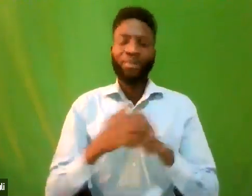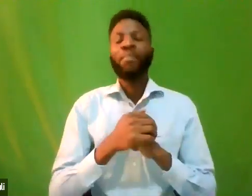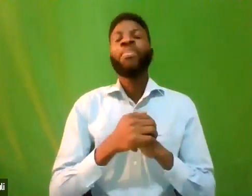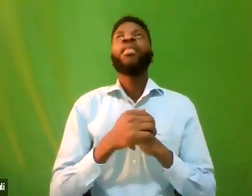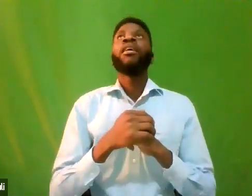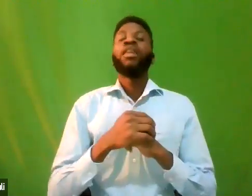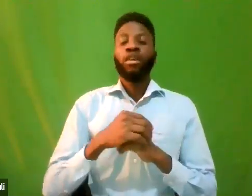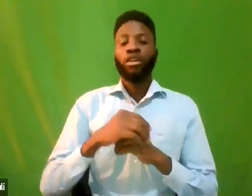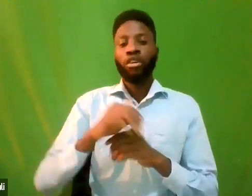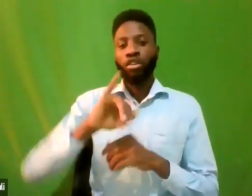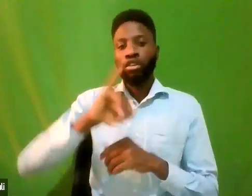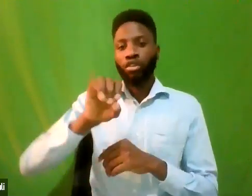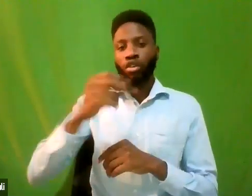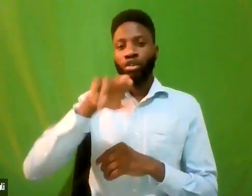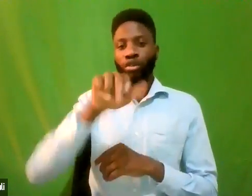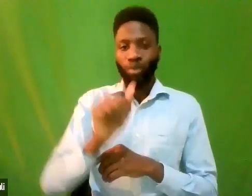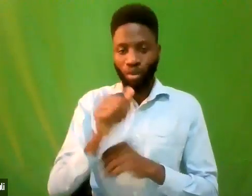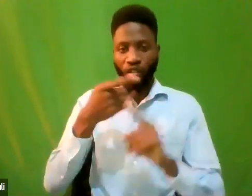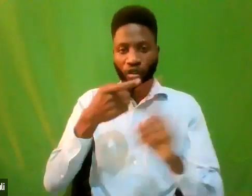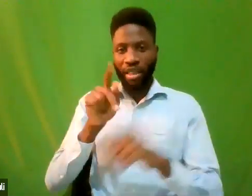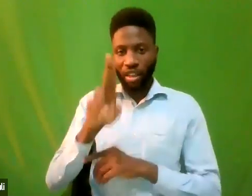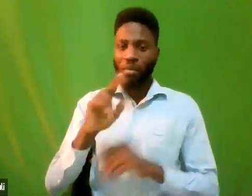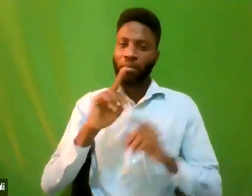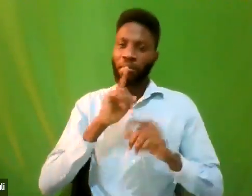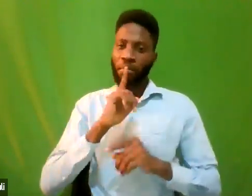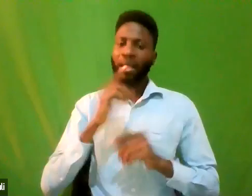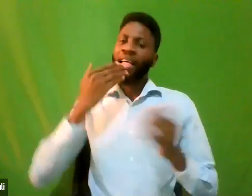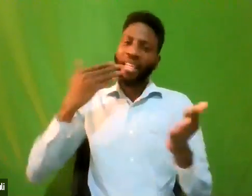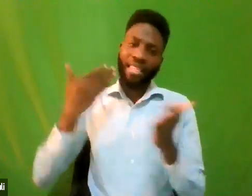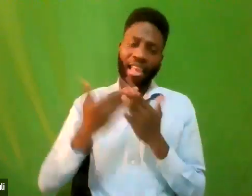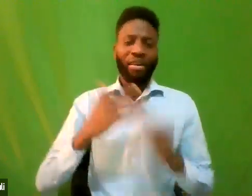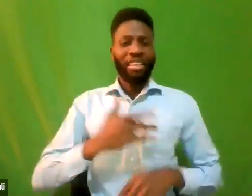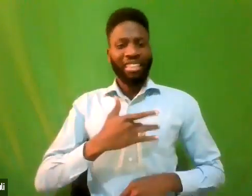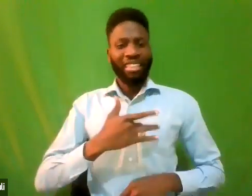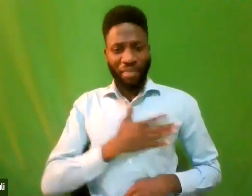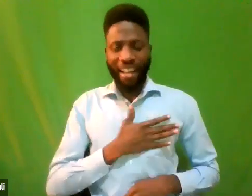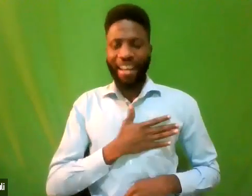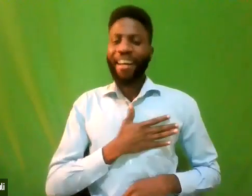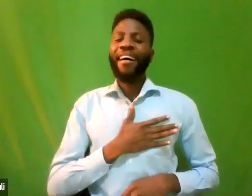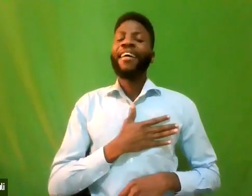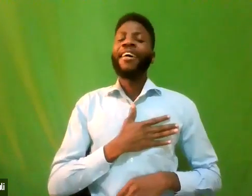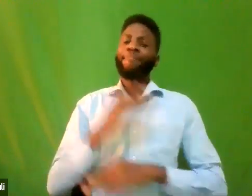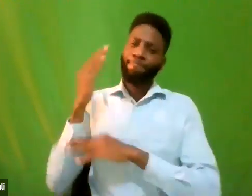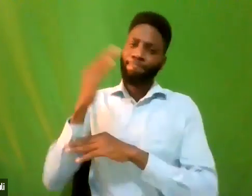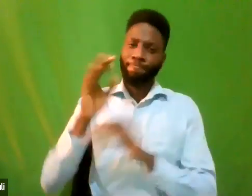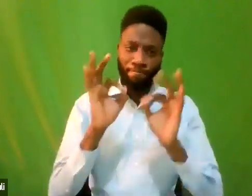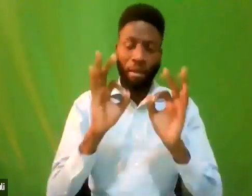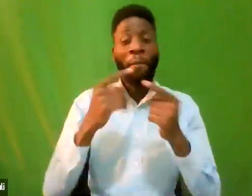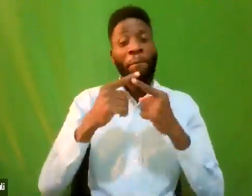Joshua Joroge KU, thank you very much for inspiring session. Unfortunately, we were only